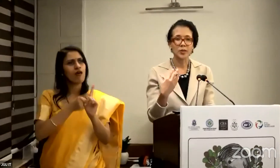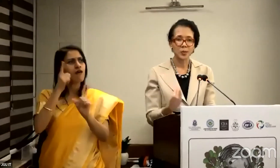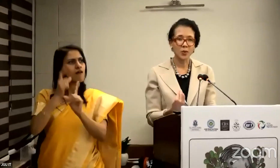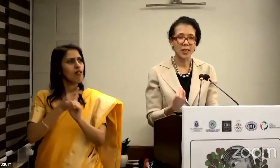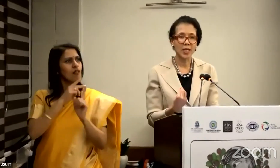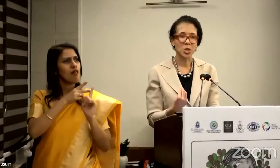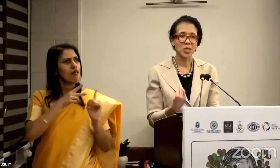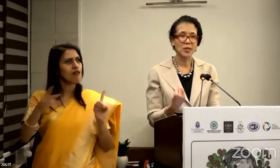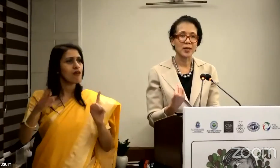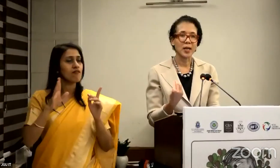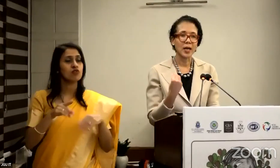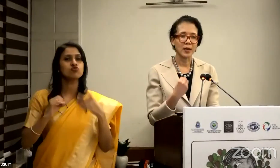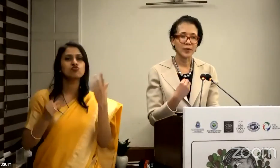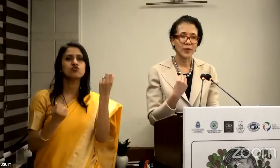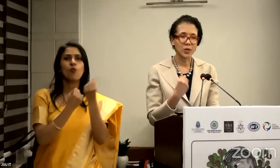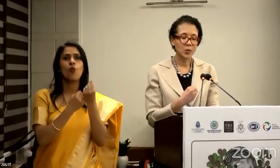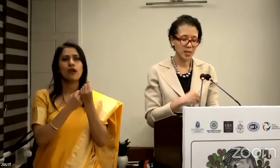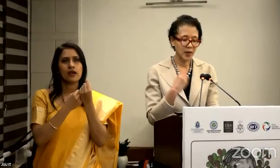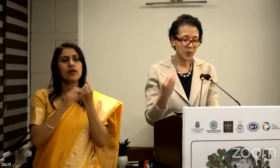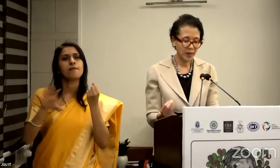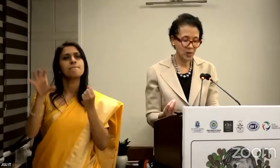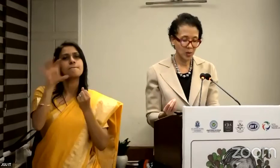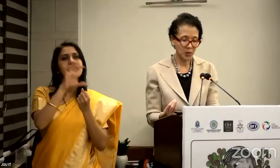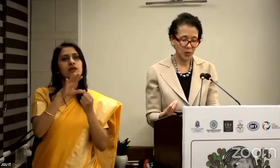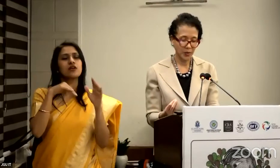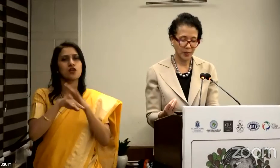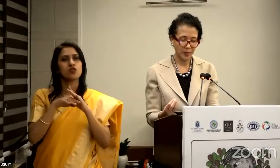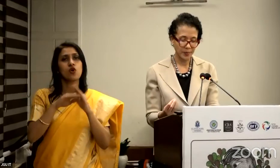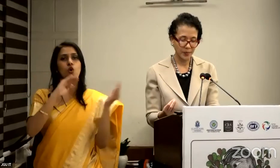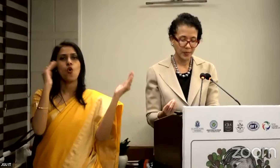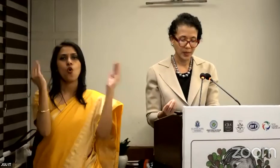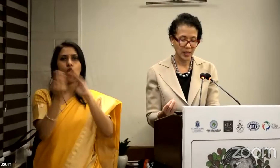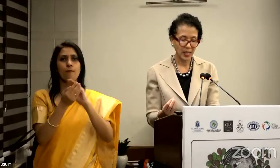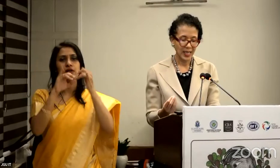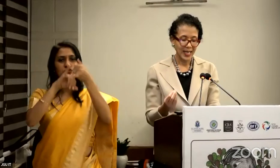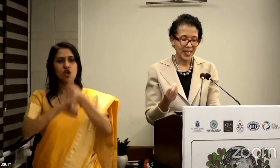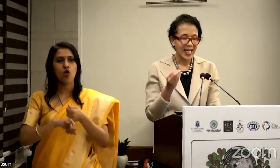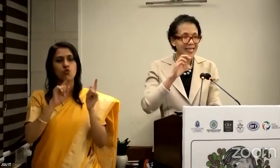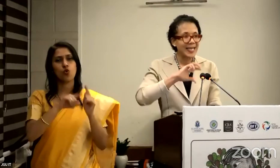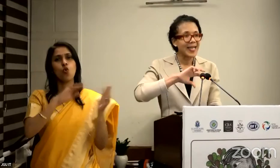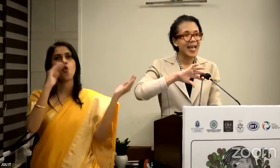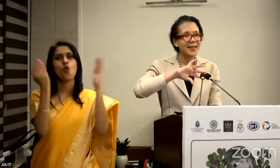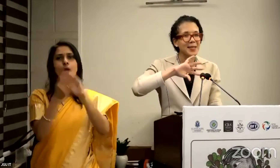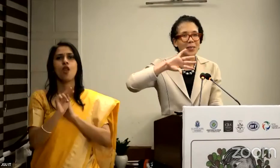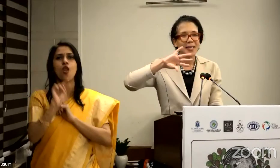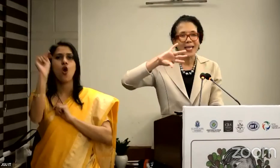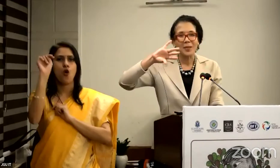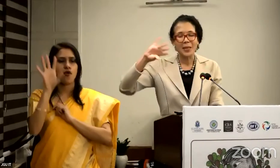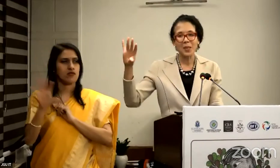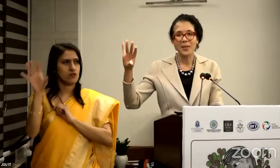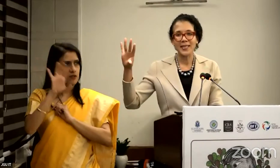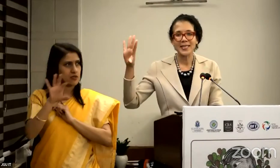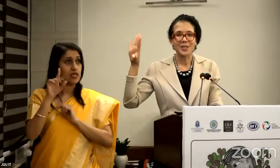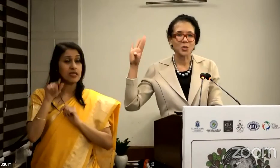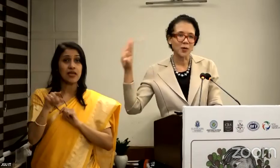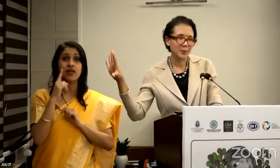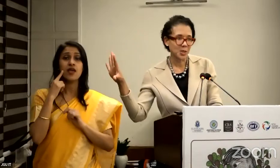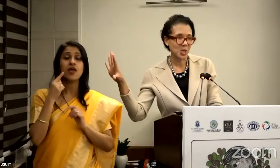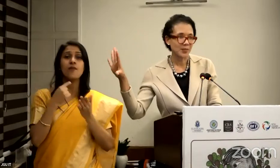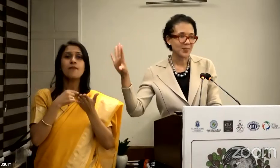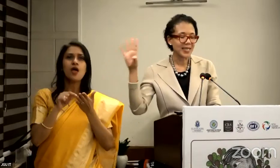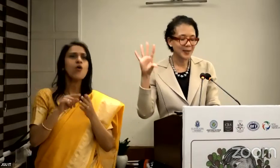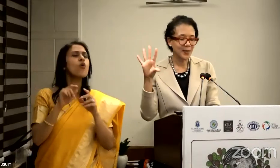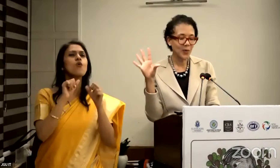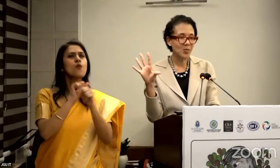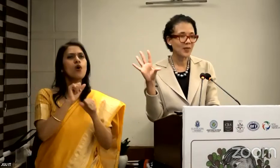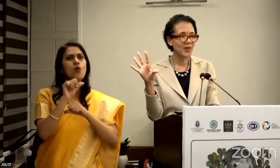political subordination of the global South by the global North. And yet, as it became implemented in the trade